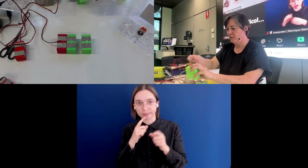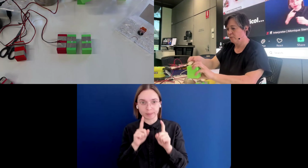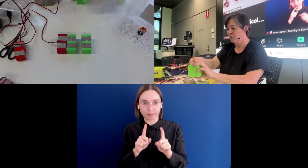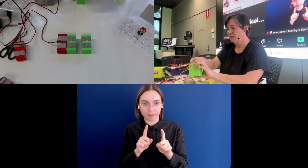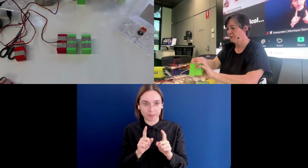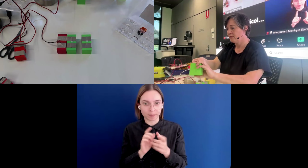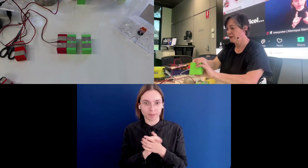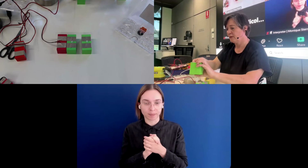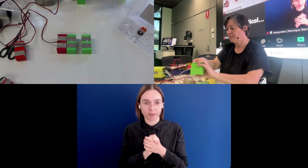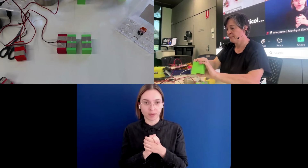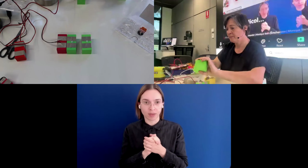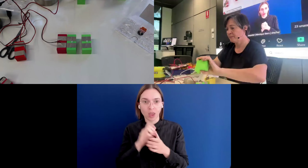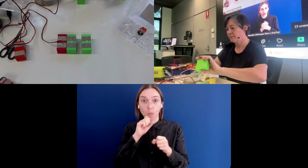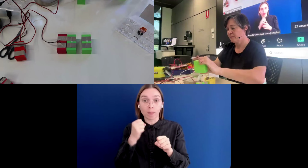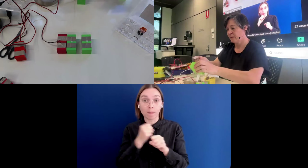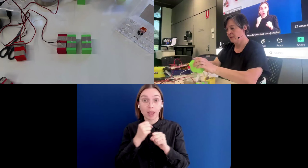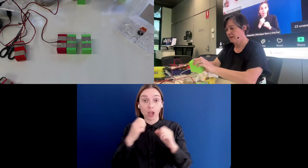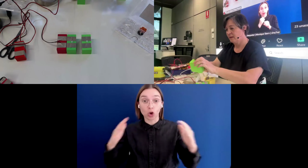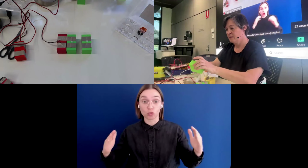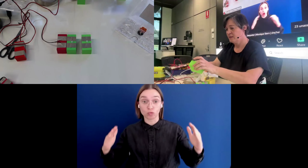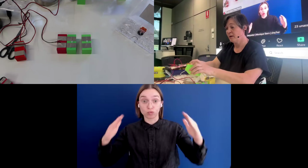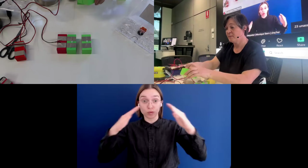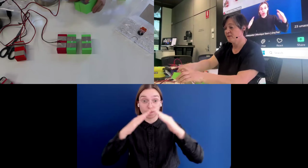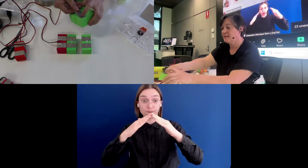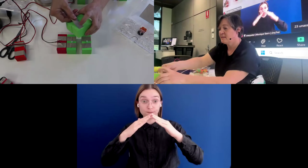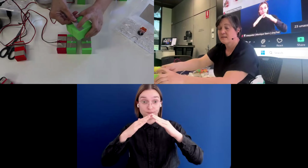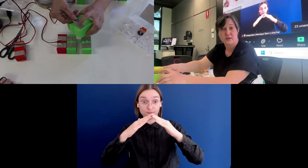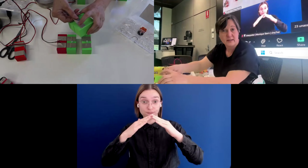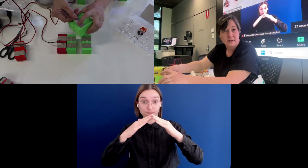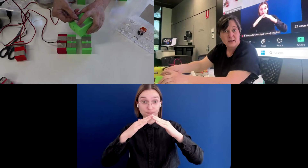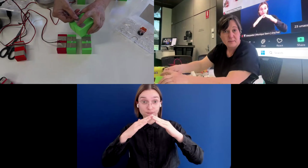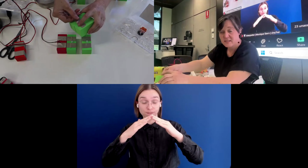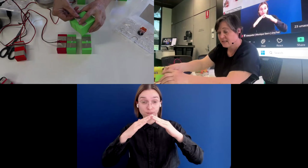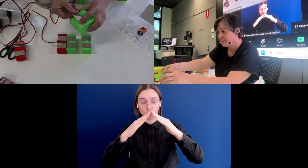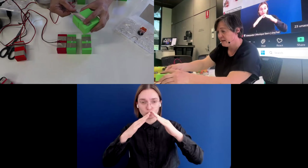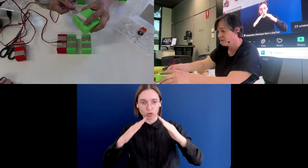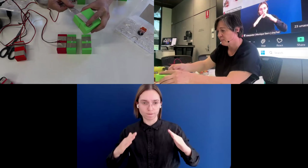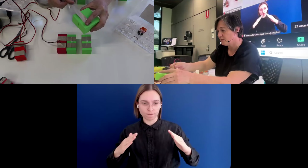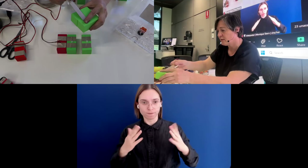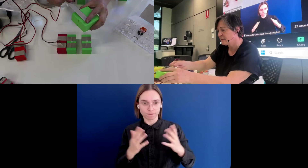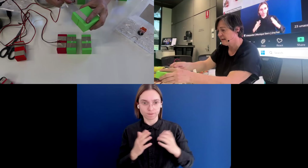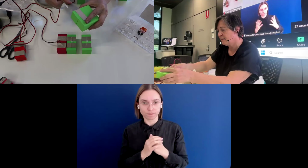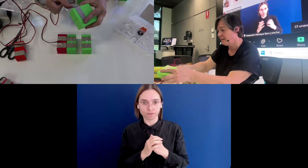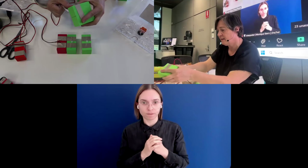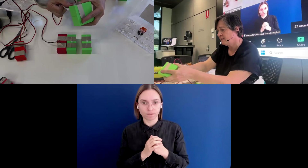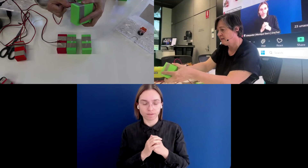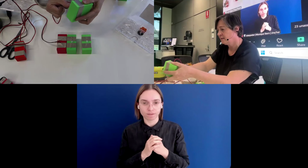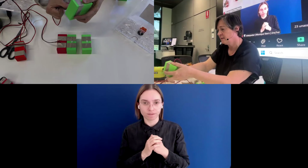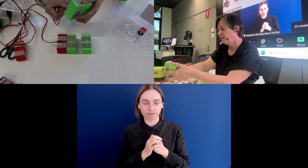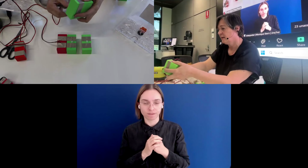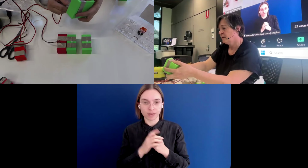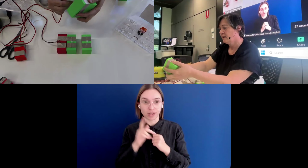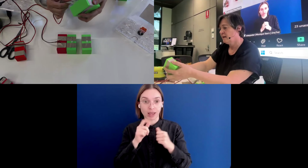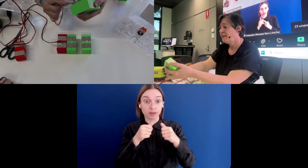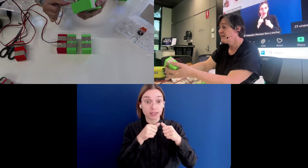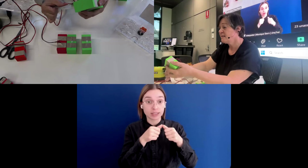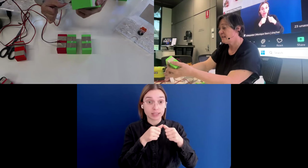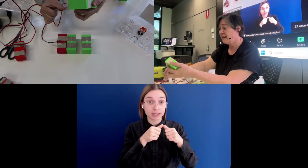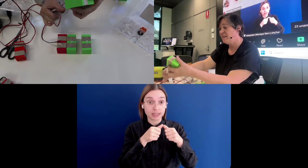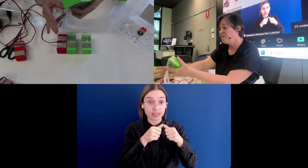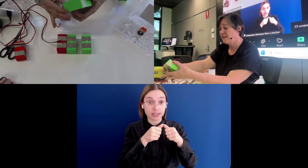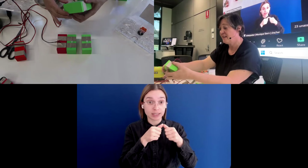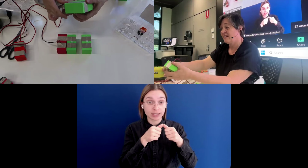I'll make a roof. So what I'm doing is, I'm just taping 2 blocks together.